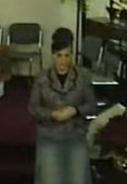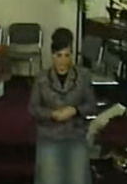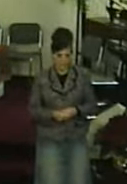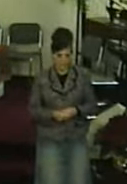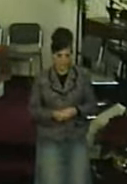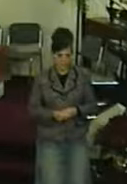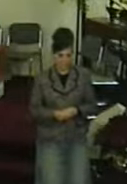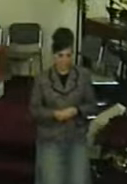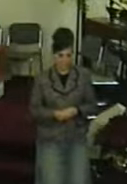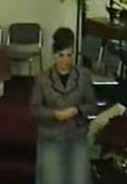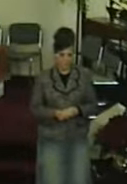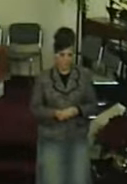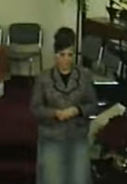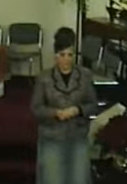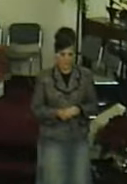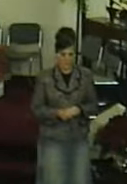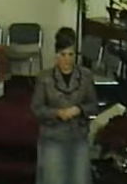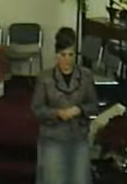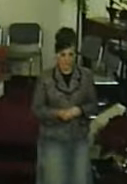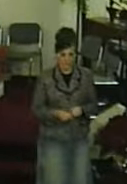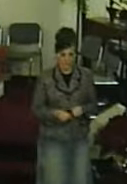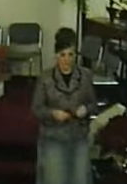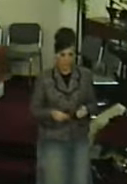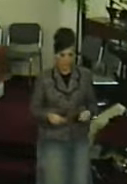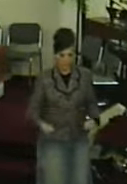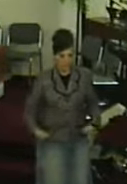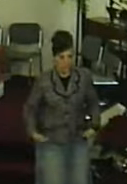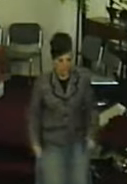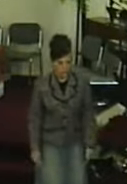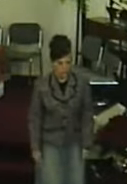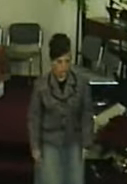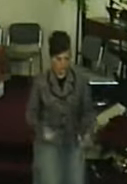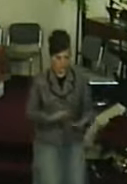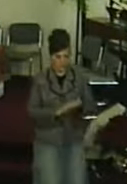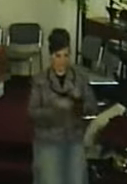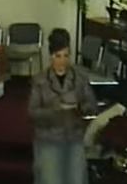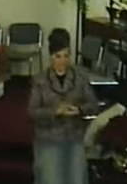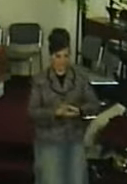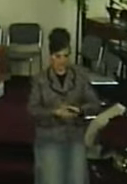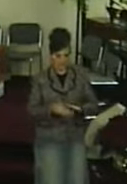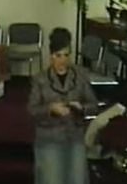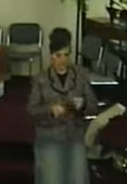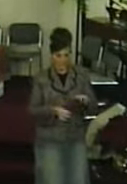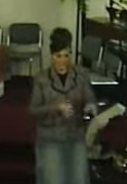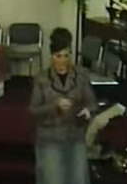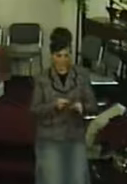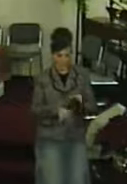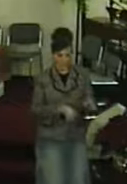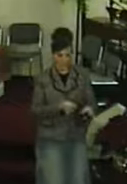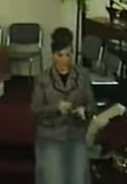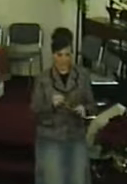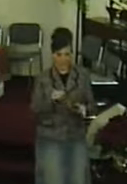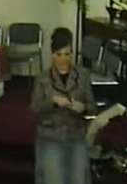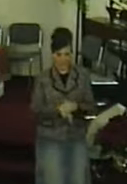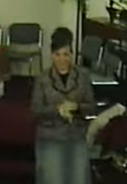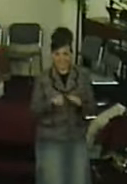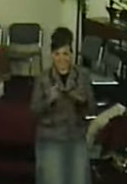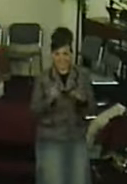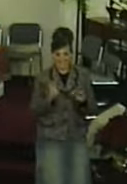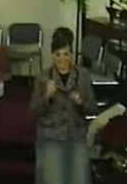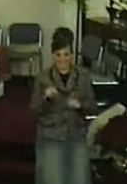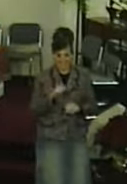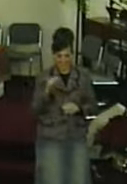Also, a ladies' skirt exchange, 10 a.m. this Saturday. That's for all the ladies who'd like to be involved. They're